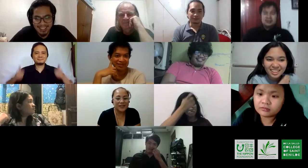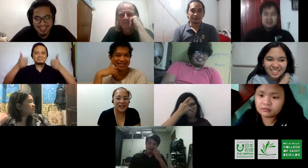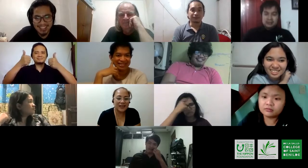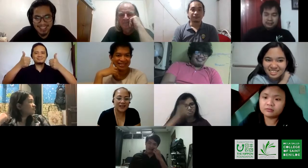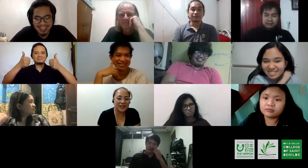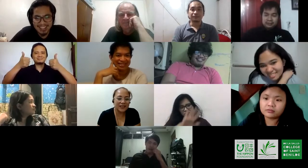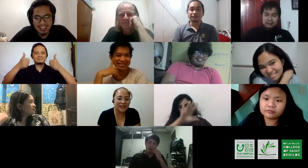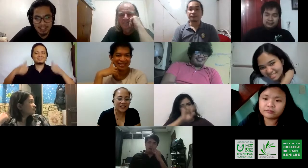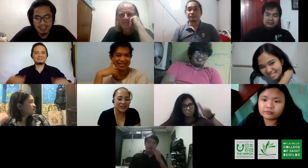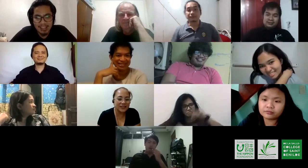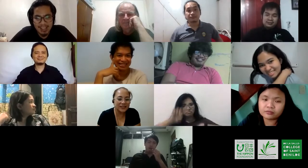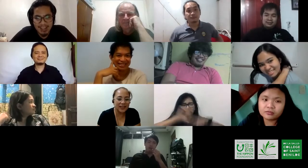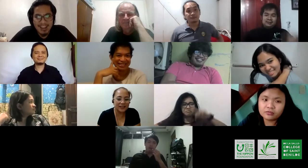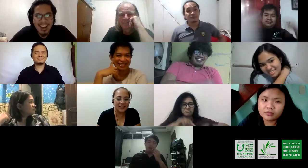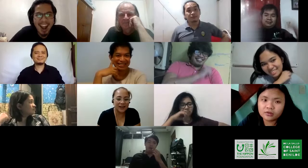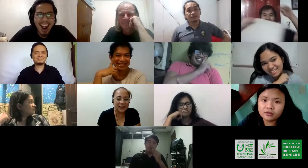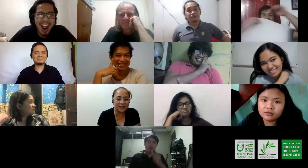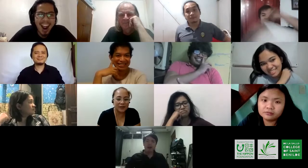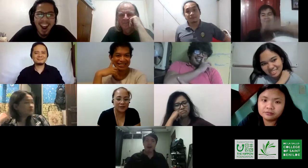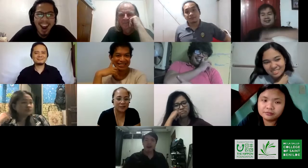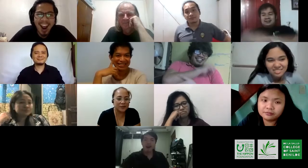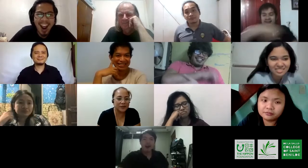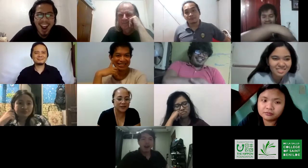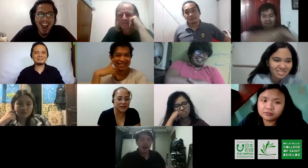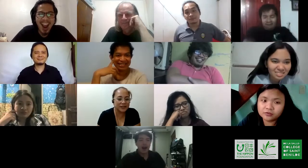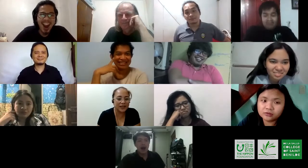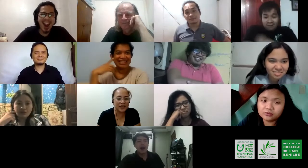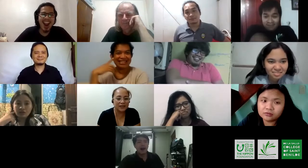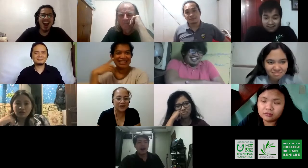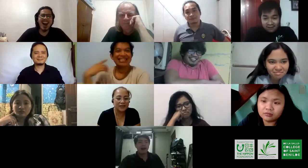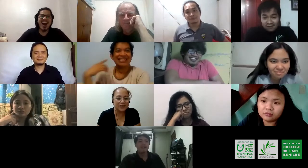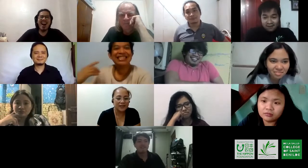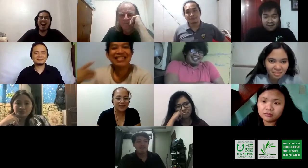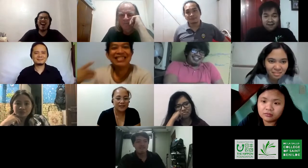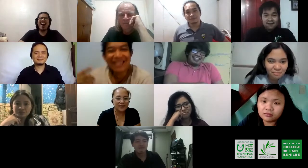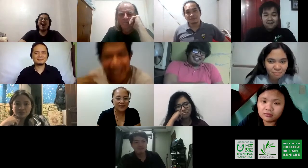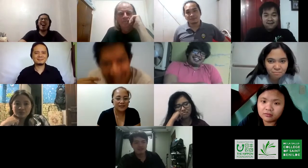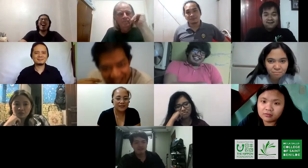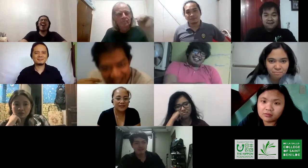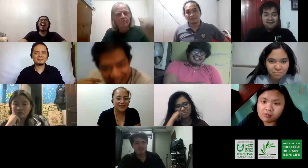Yeah, we saying we cannot understand what Pibbs was saying.